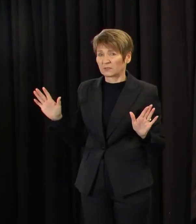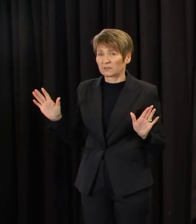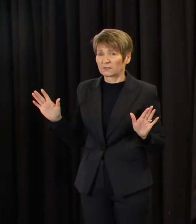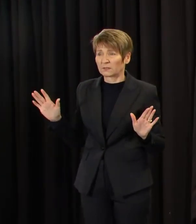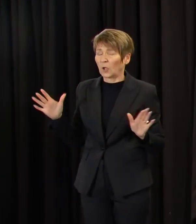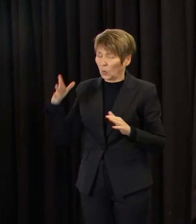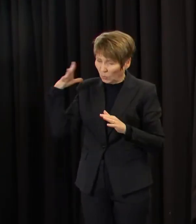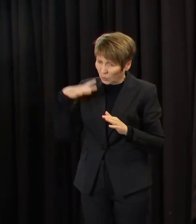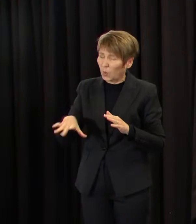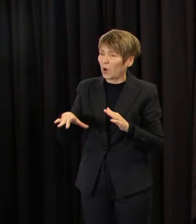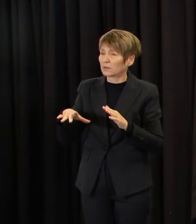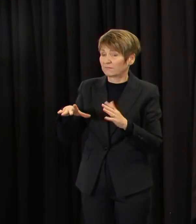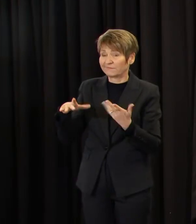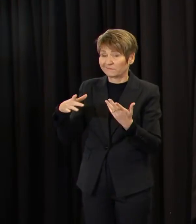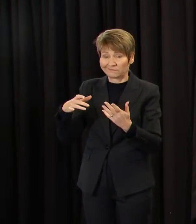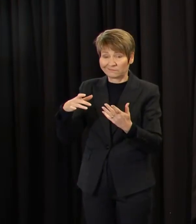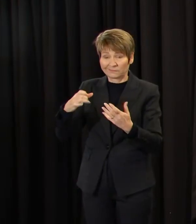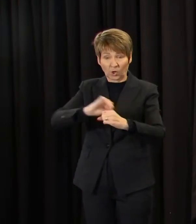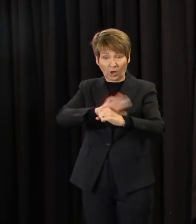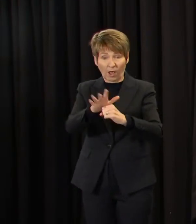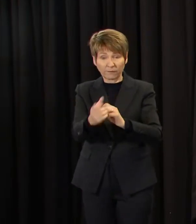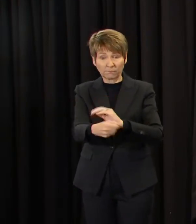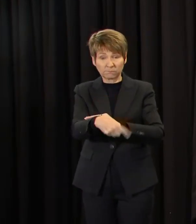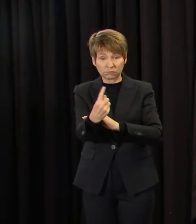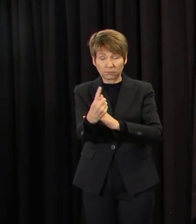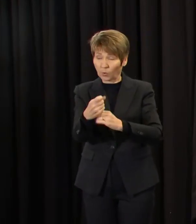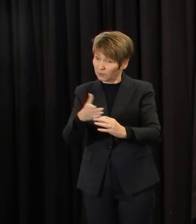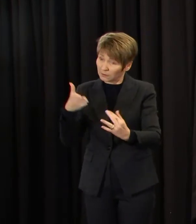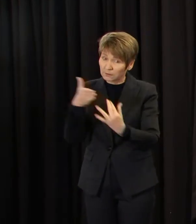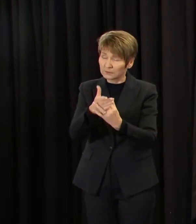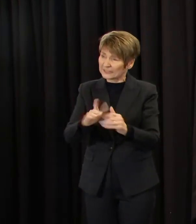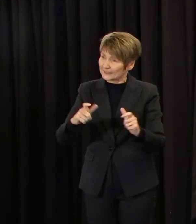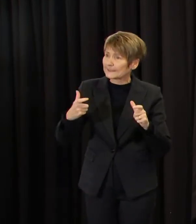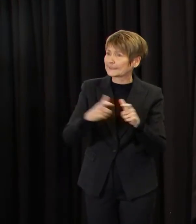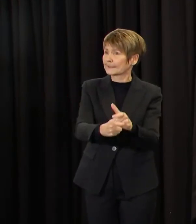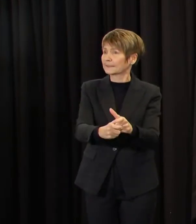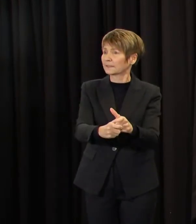can, and our contact tracers are doing an amazing job.